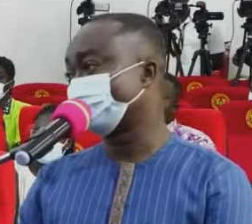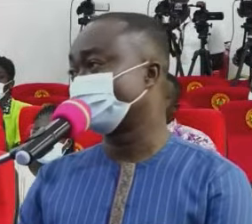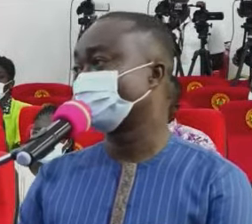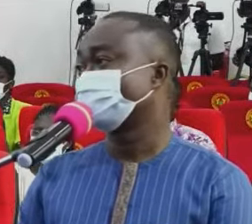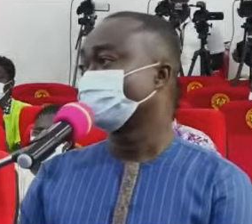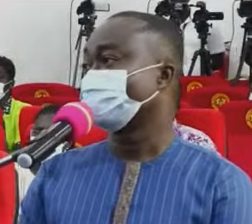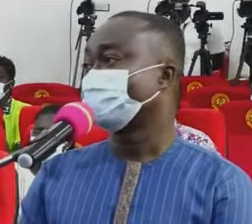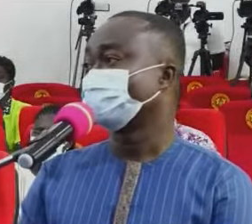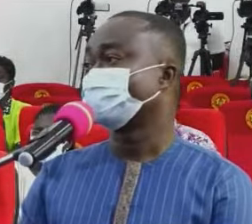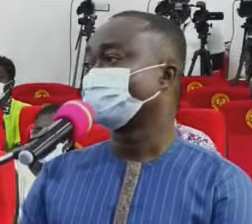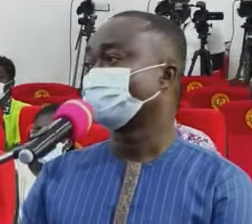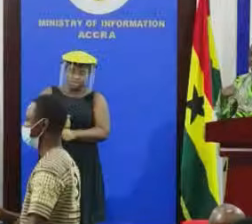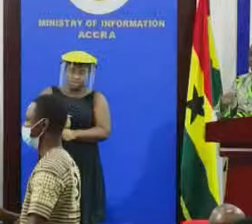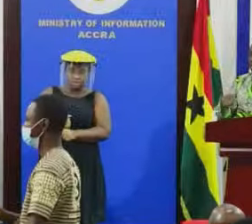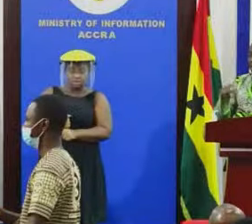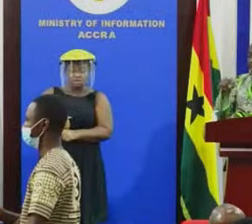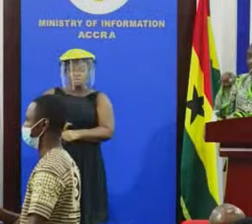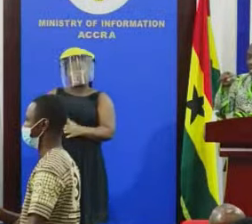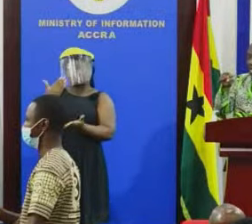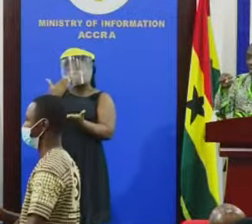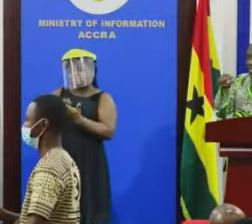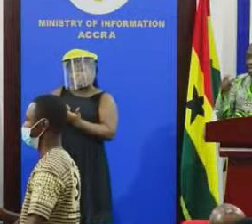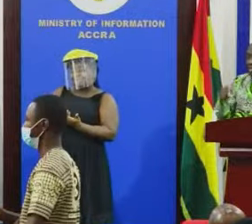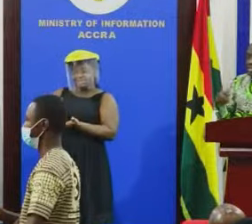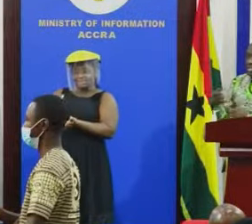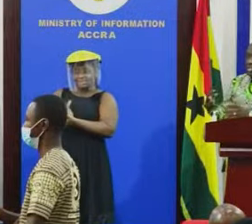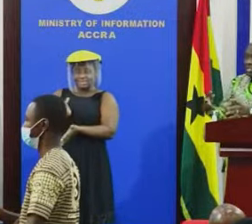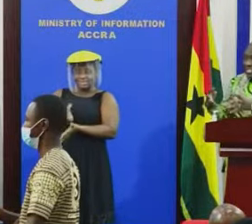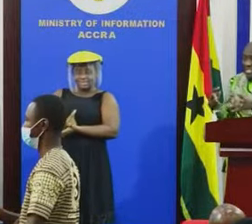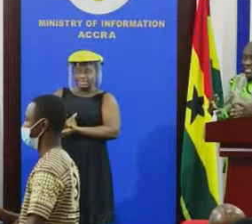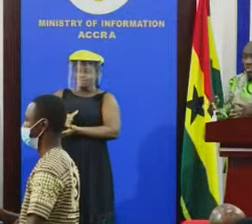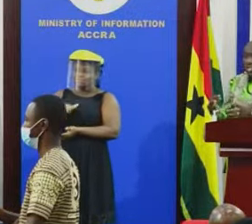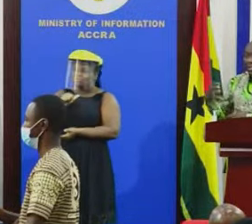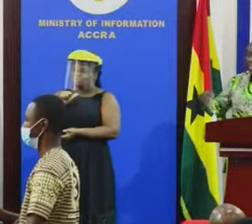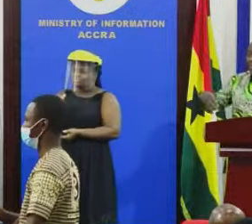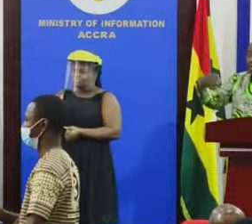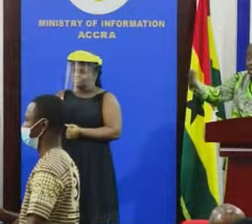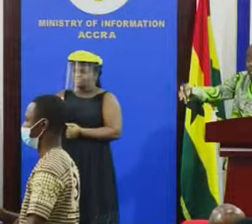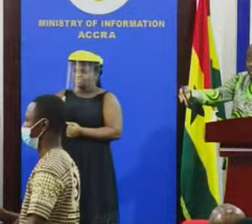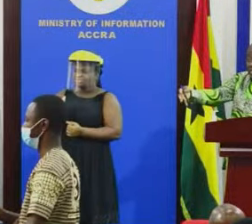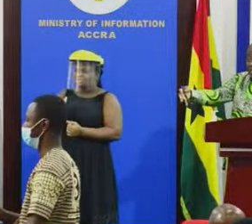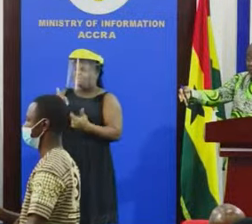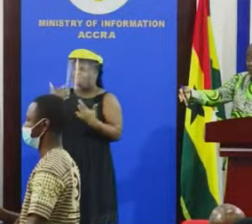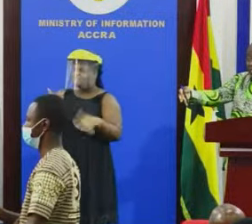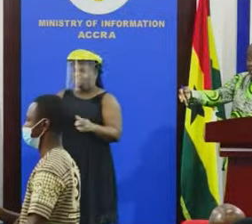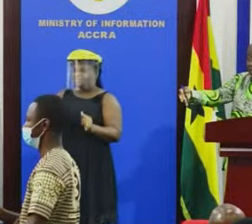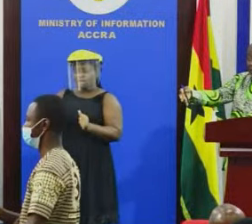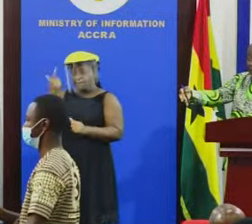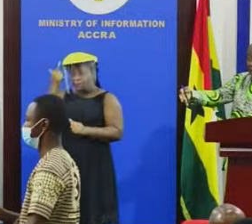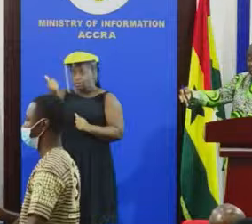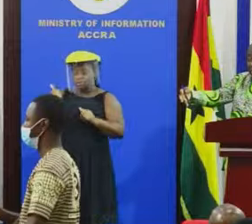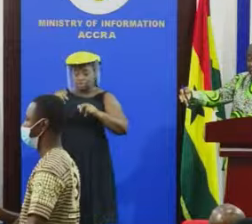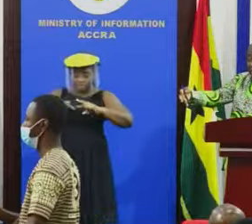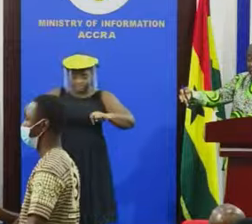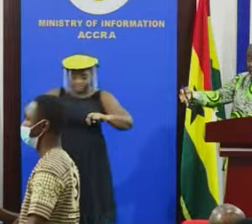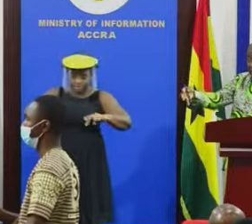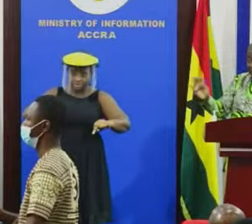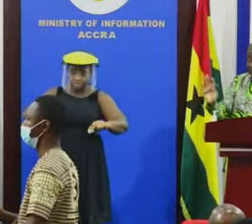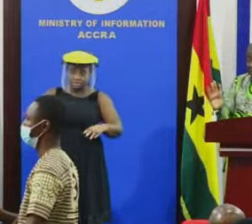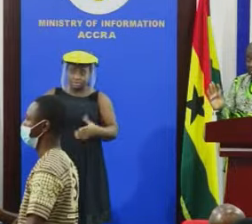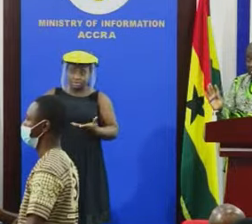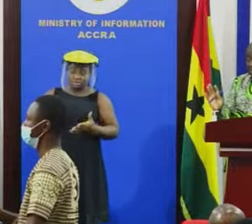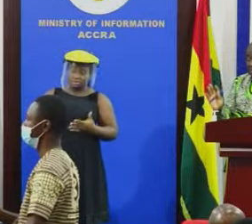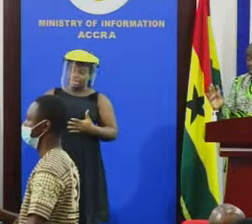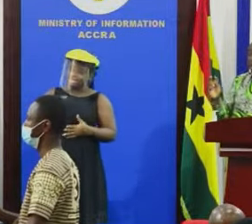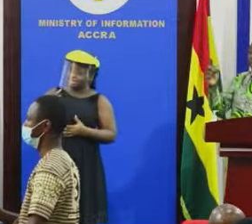to. So is it fair to assume, as I know, that the Ghana Maritime Authority is not seized with the matter because it is still being investigated by the Maritime Police? Is that